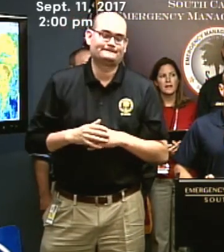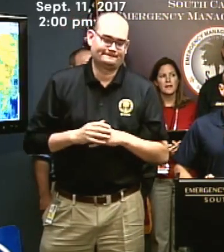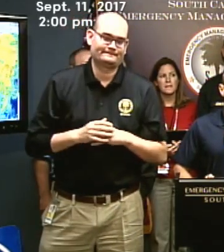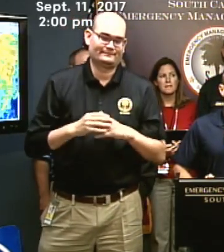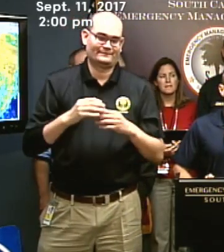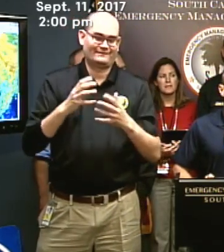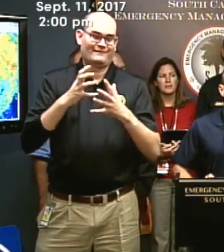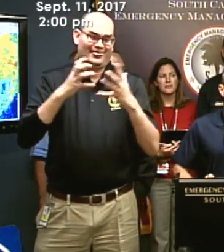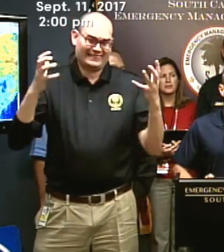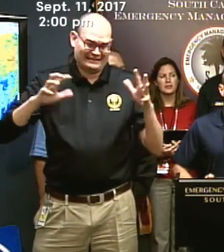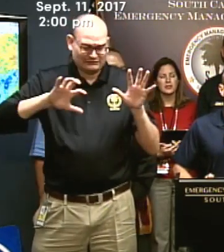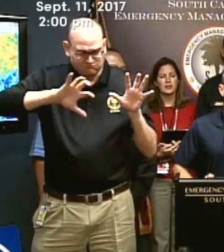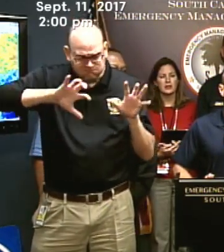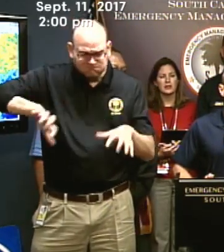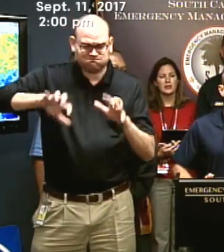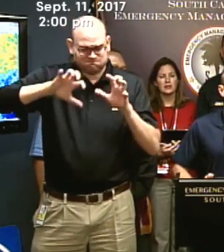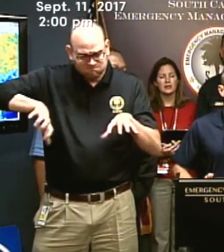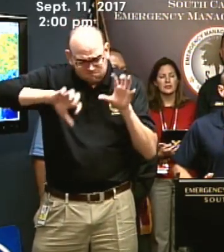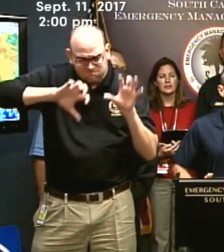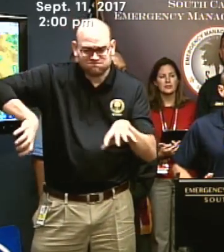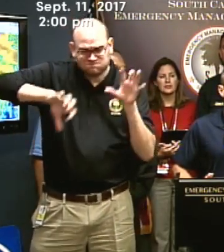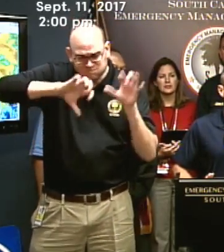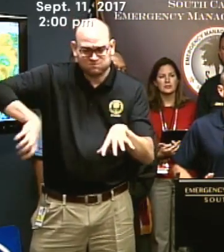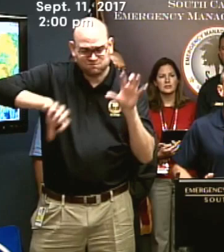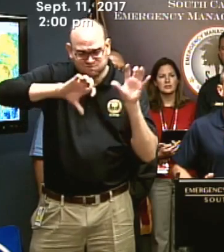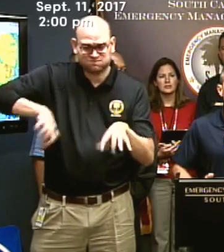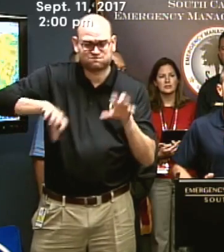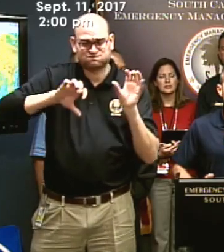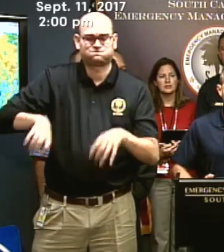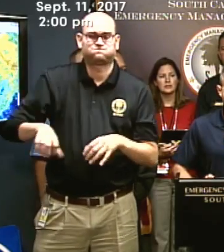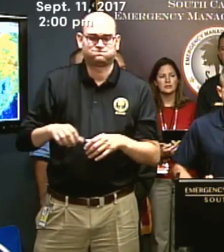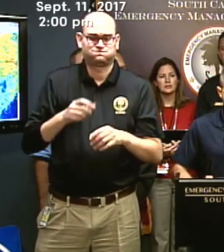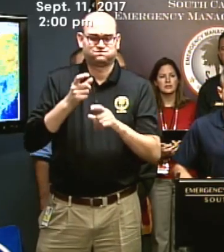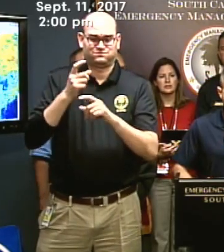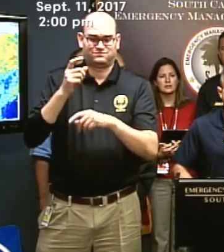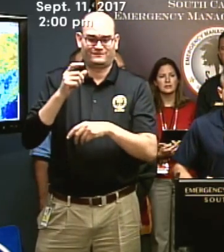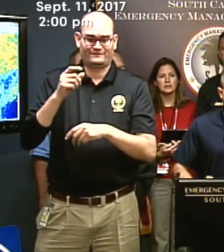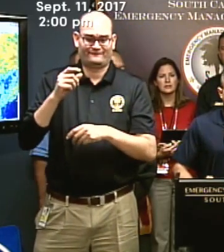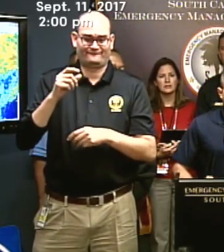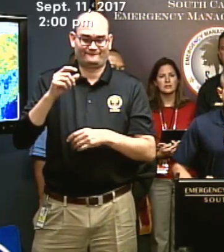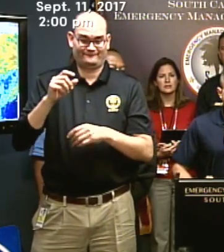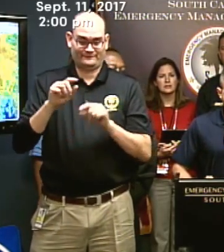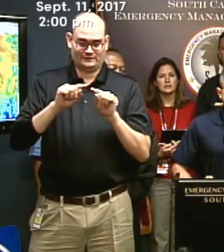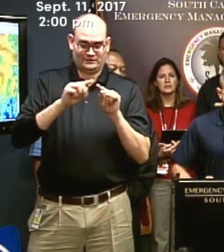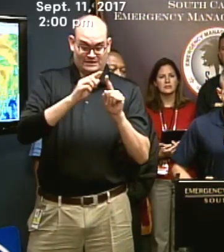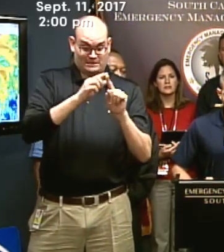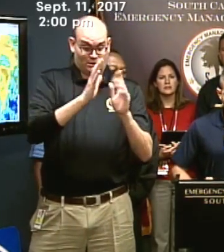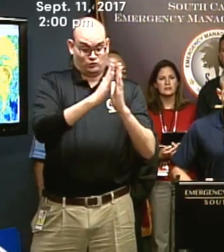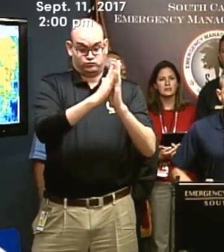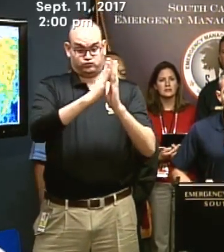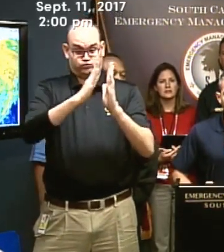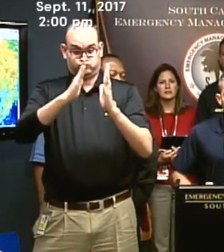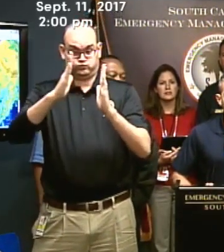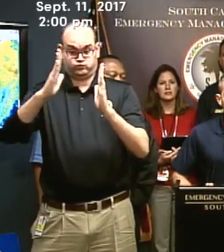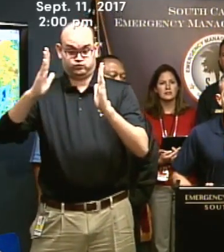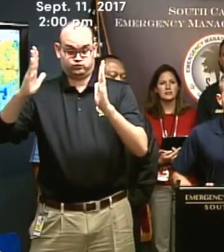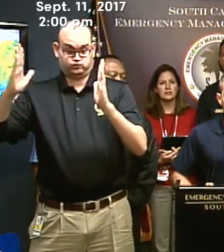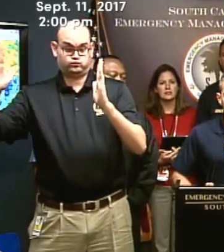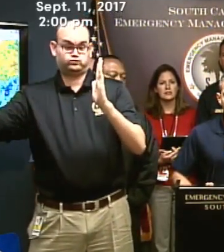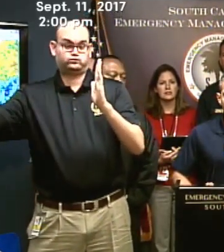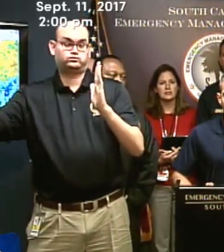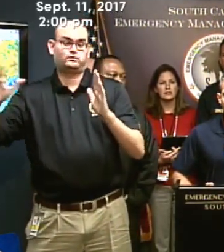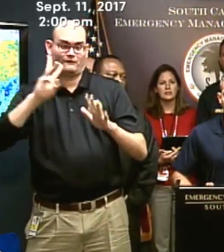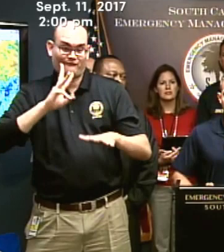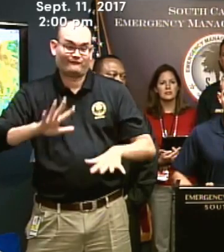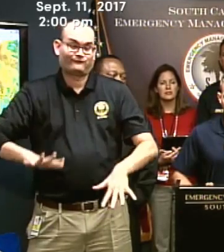as we've had one of the rain bands from Irma continue to move onshore in that area. Because of that, there's a flash flood emergency